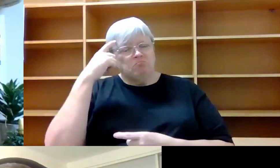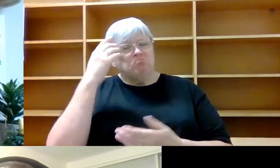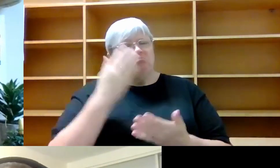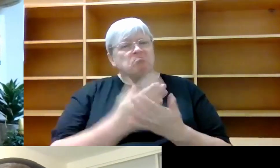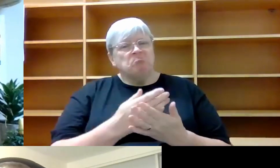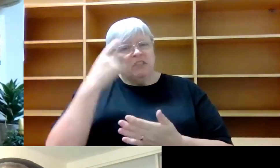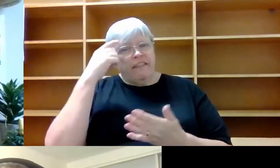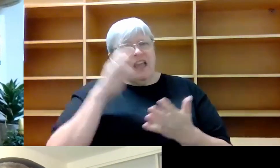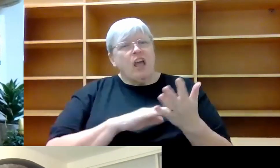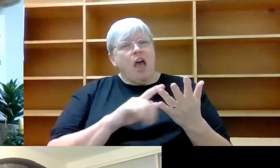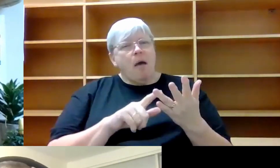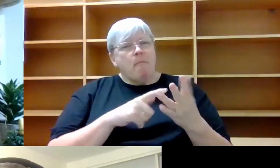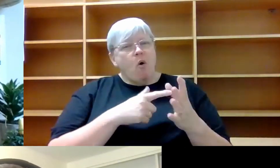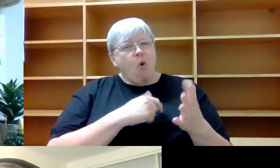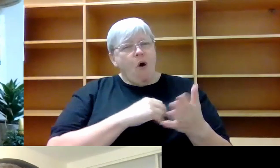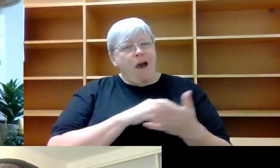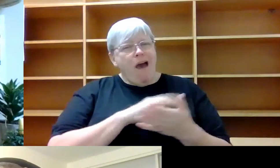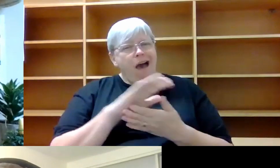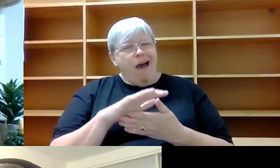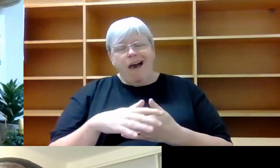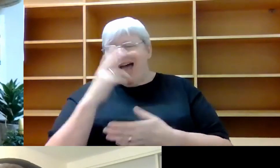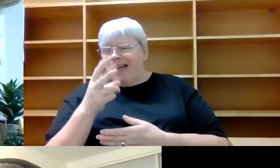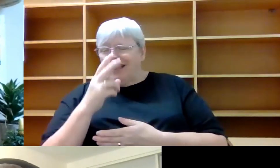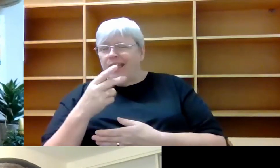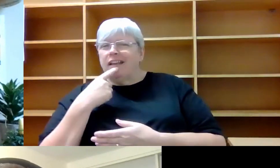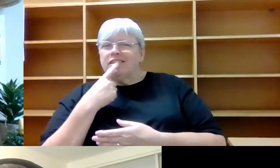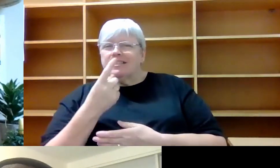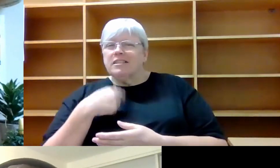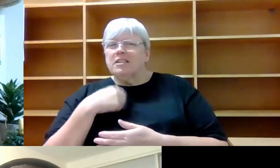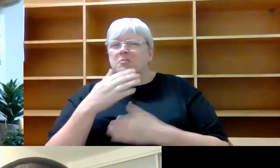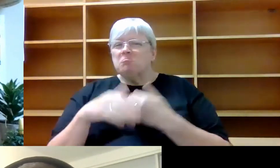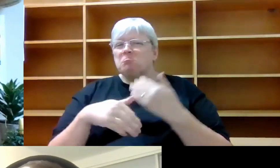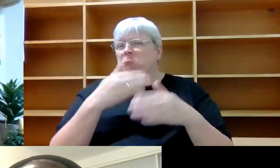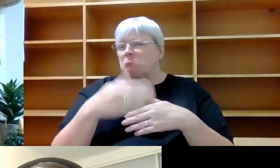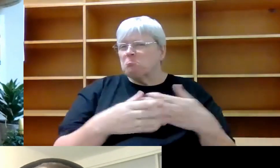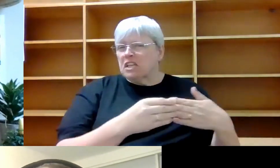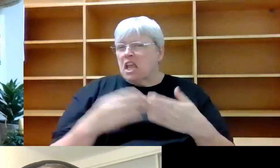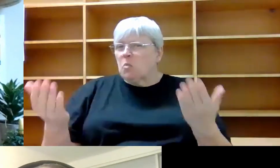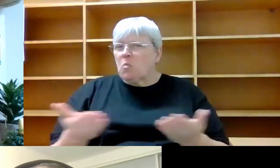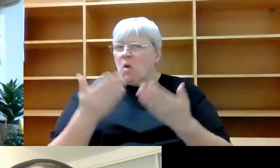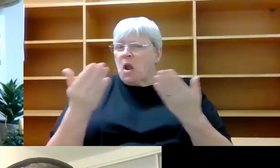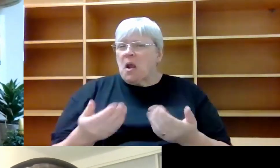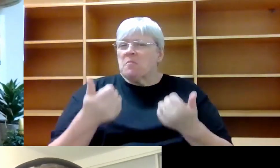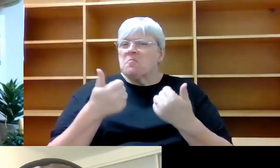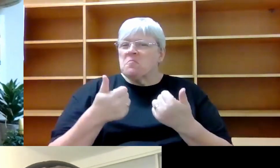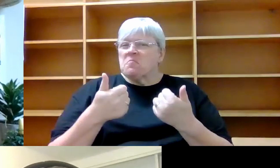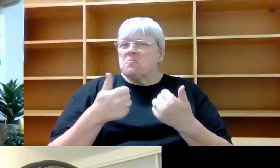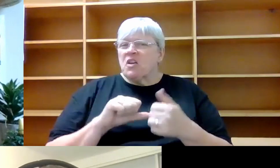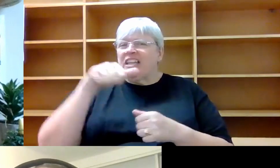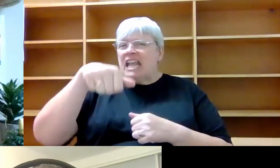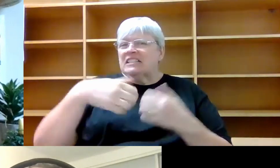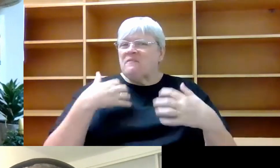at Moa again and Humea and see where I can take them on their next